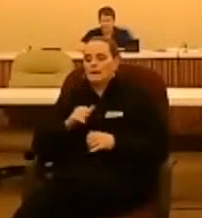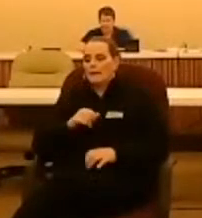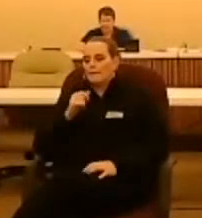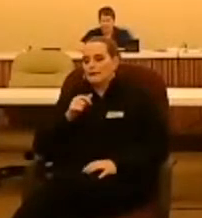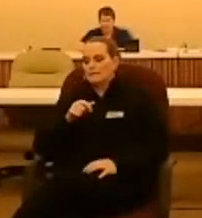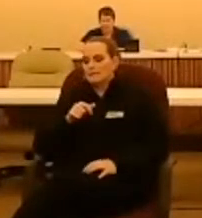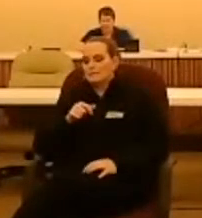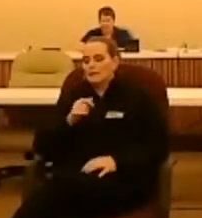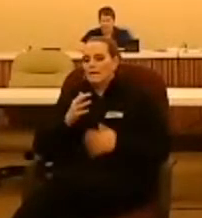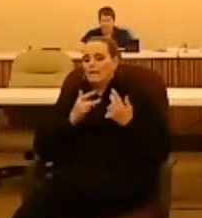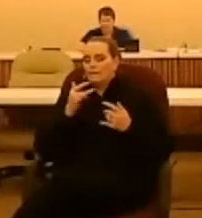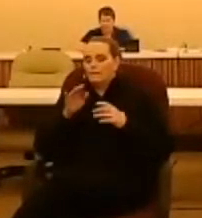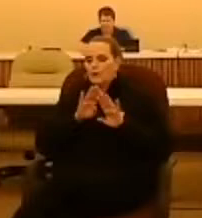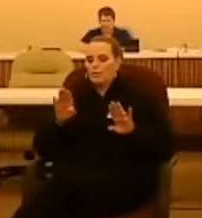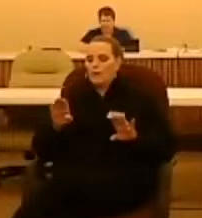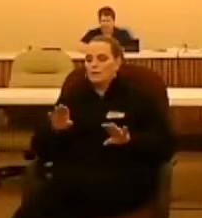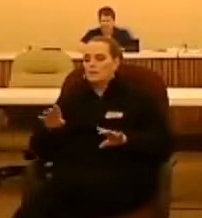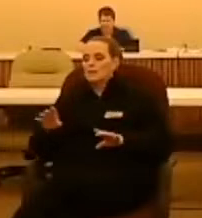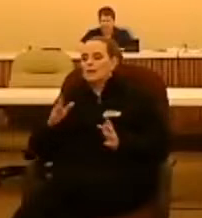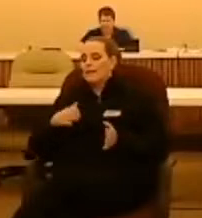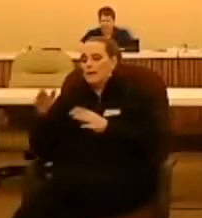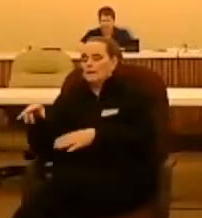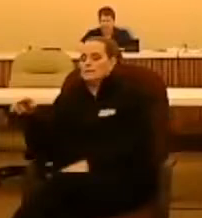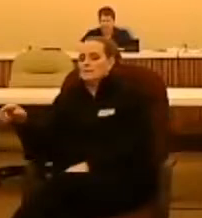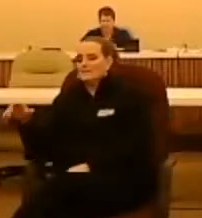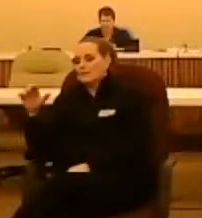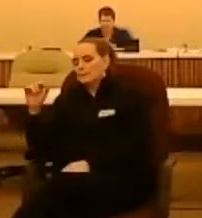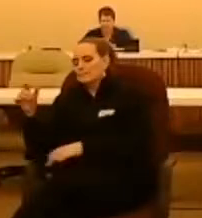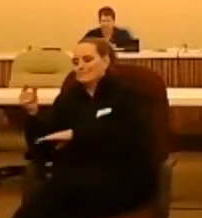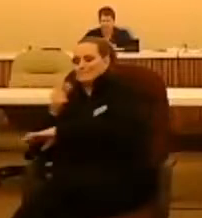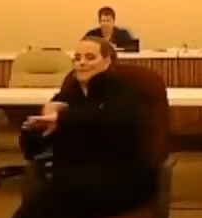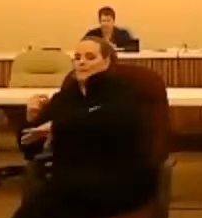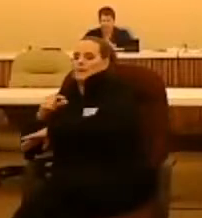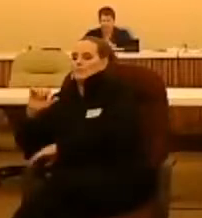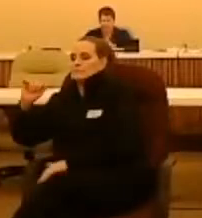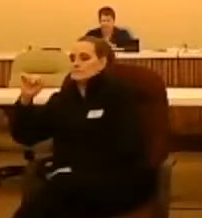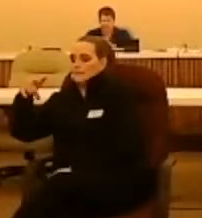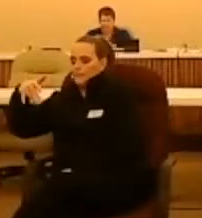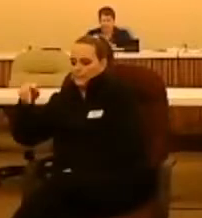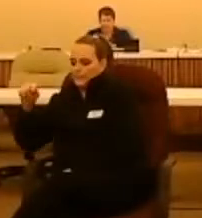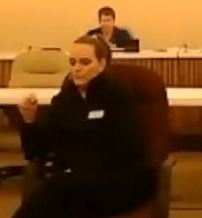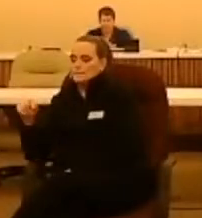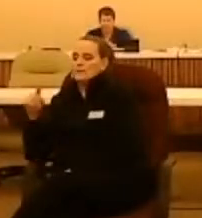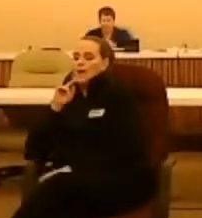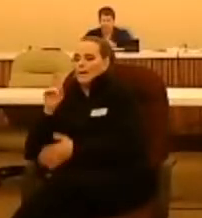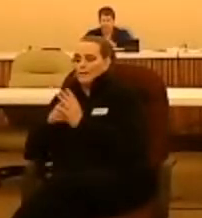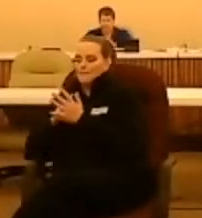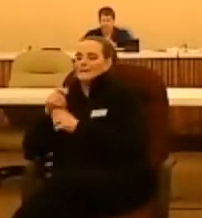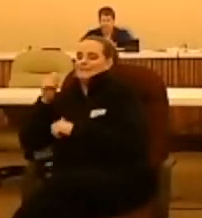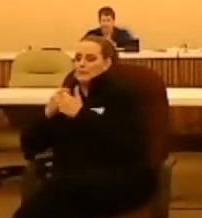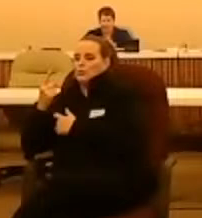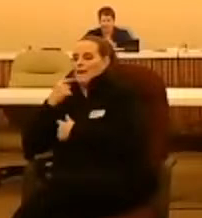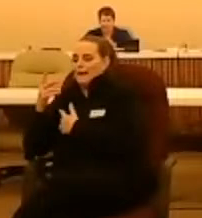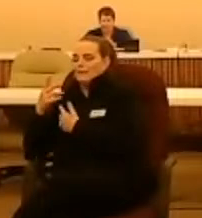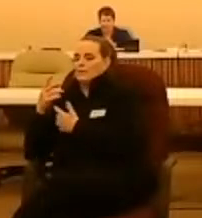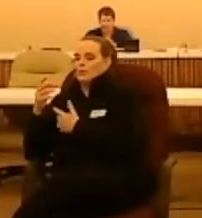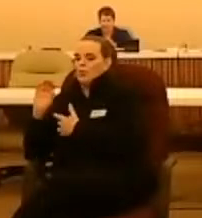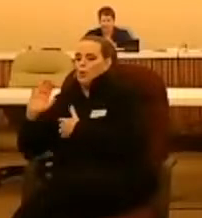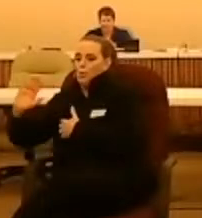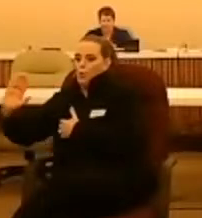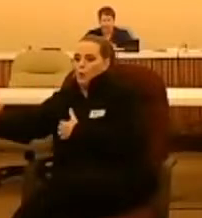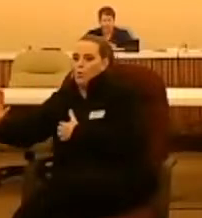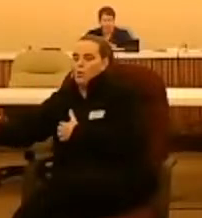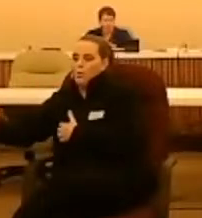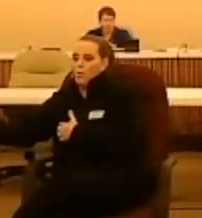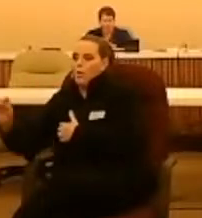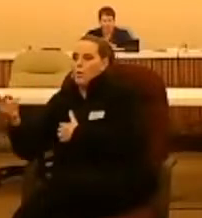garden apartments, which were essentially apartments that were each had their own entrance and